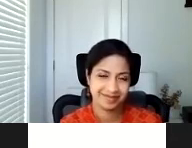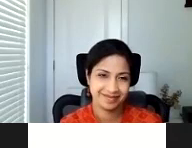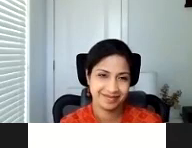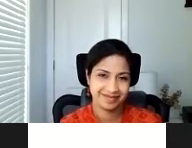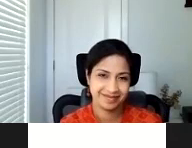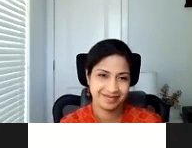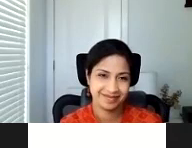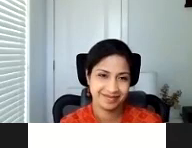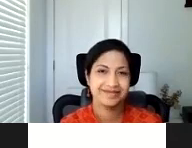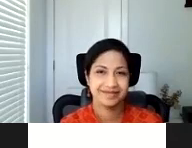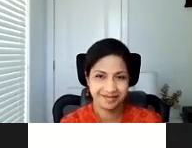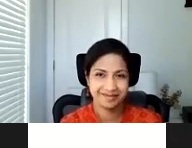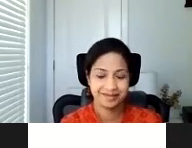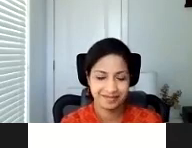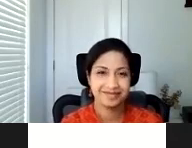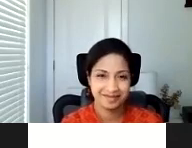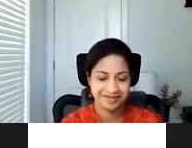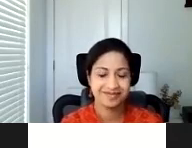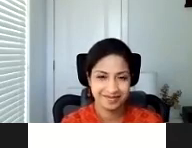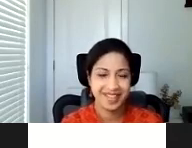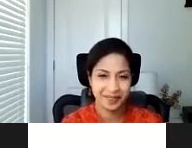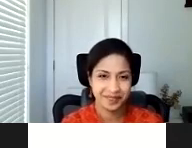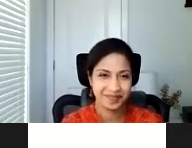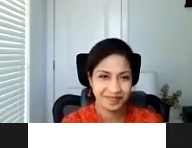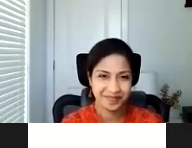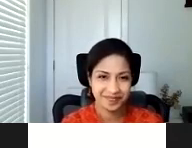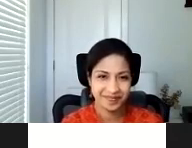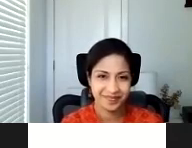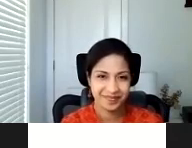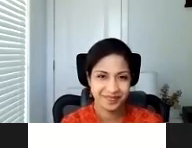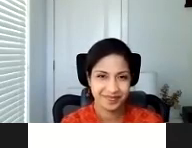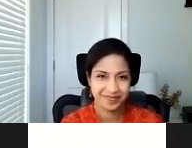And Deepti, if you have something to add, feel free to jump in too.